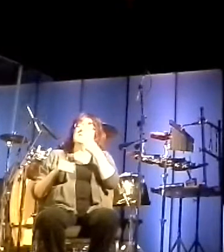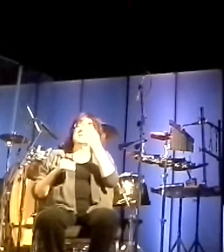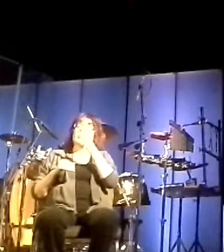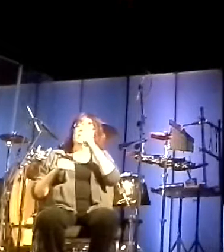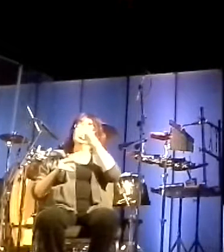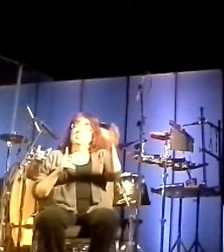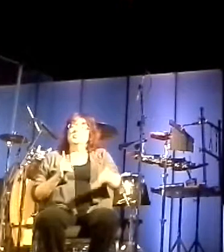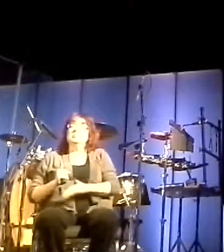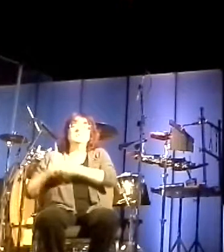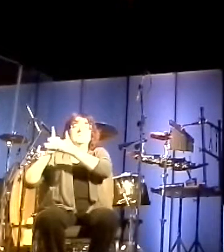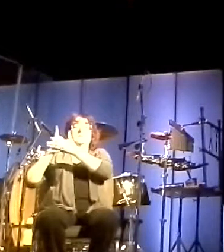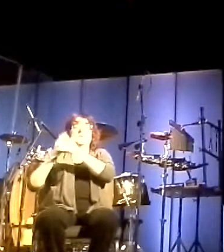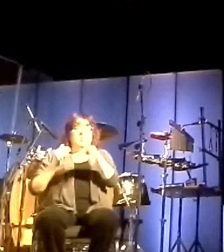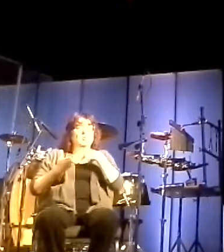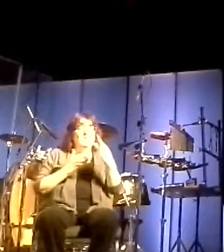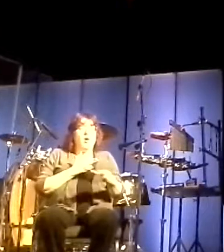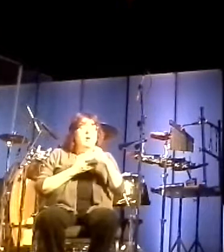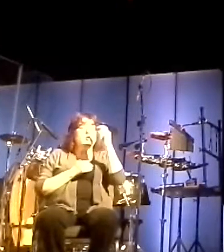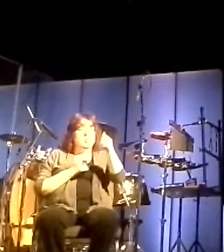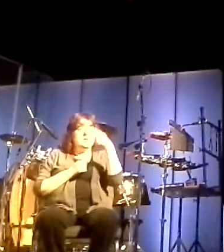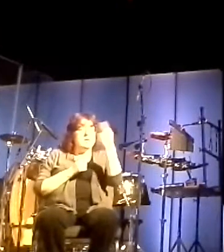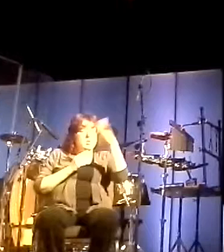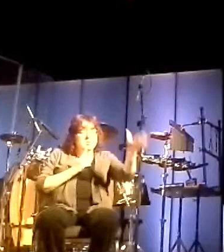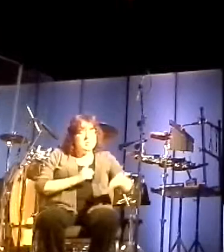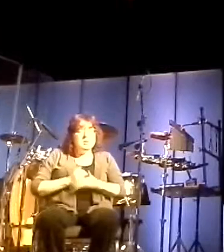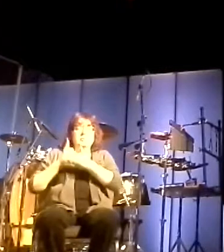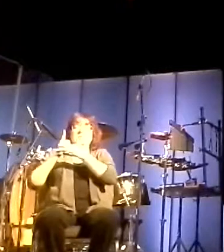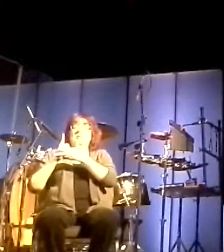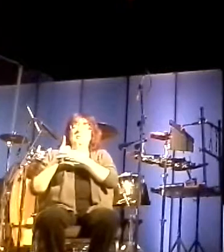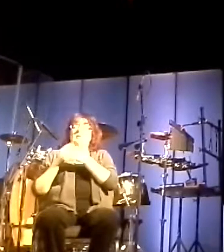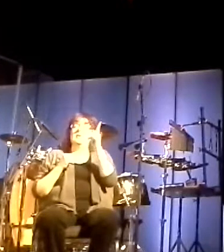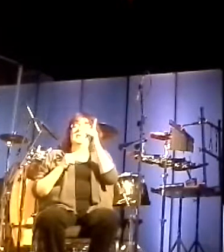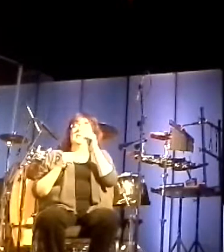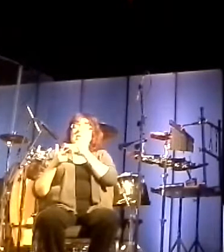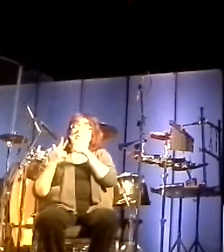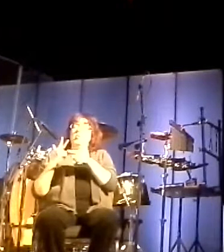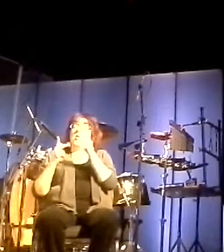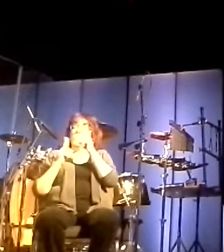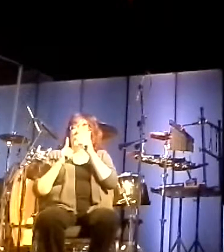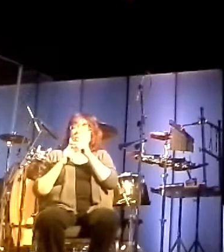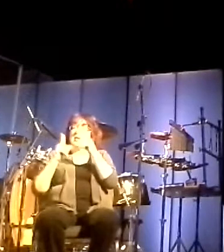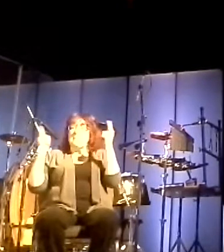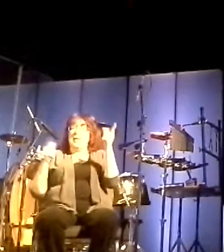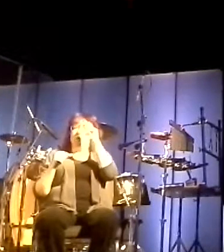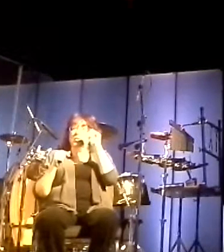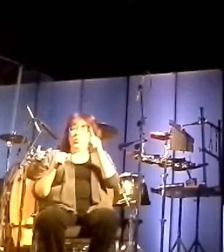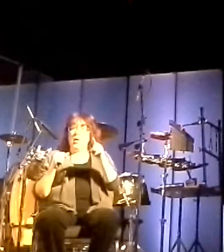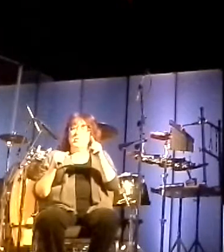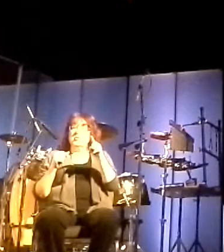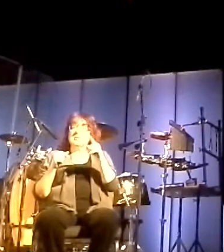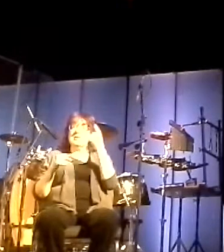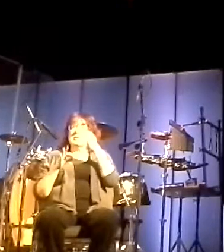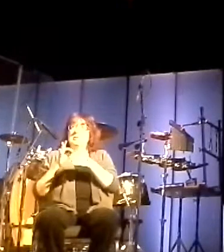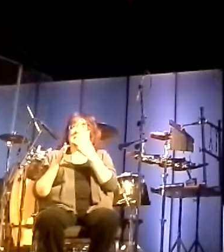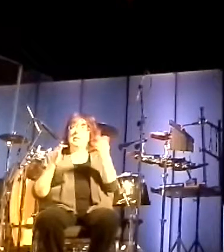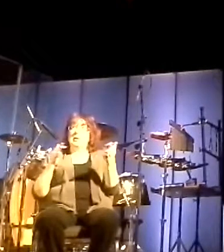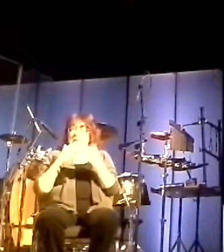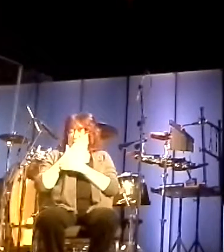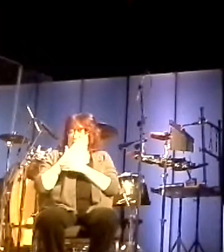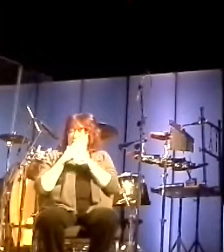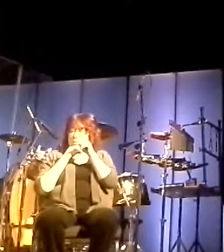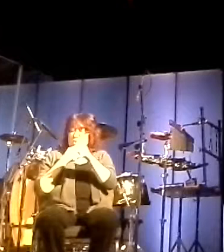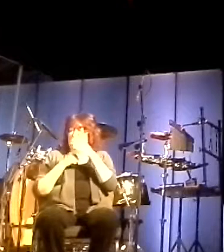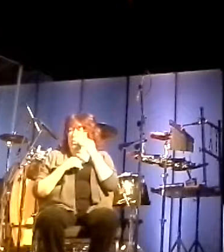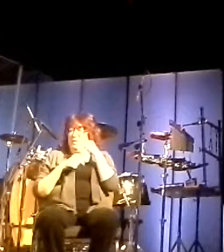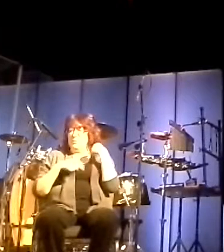up. When you fall, you need somebody to pick you up. The three big words and the biggest question in the human heart are simply these.